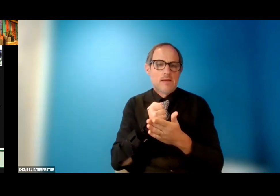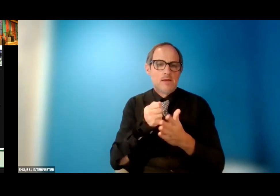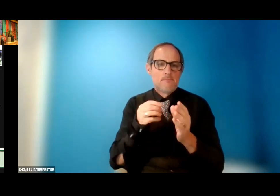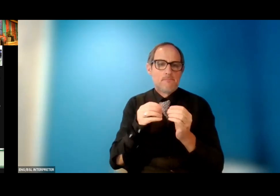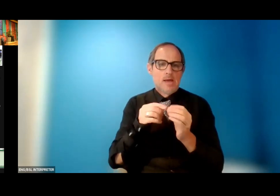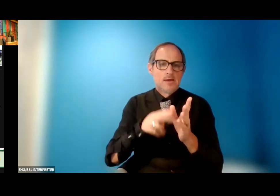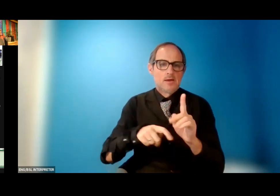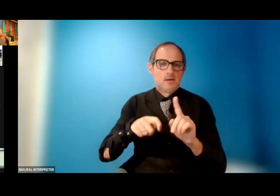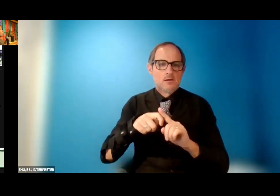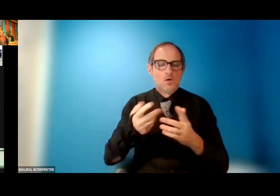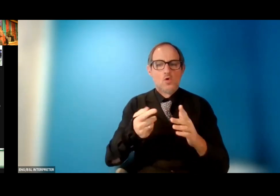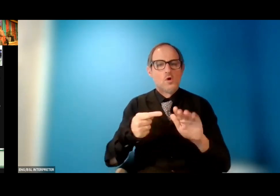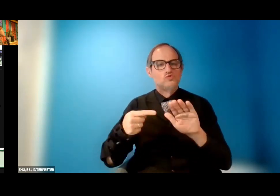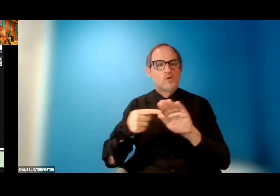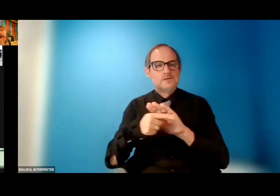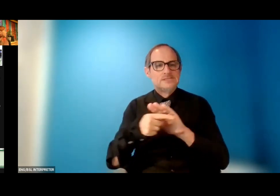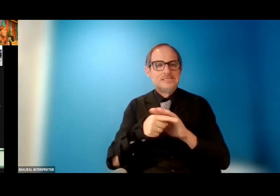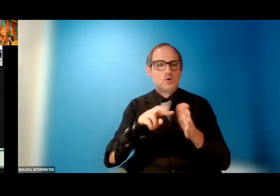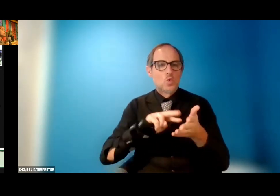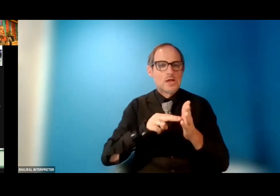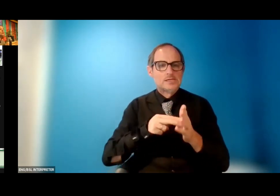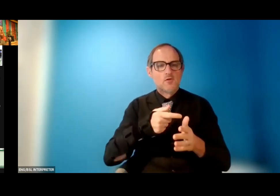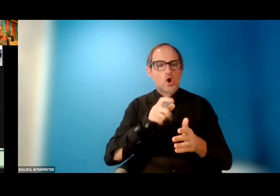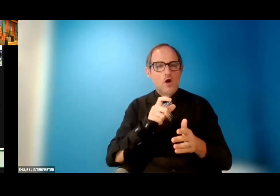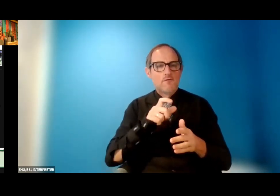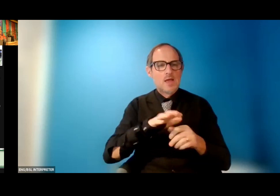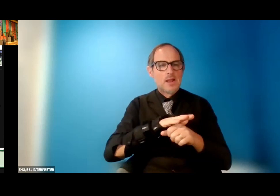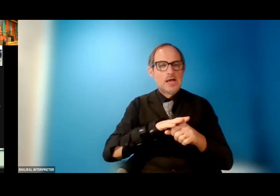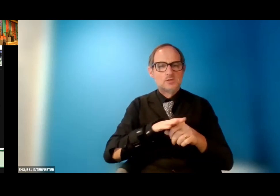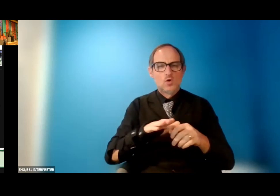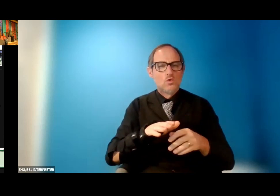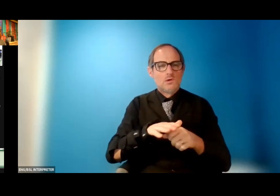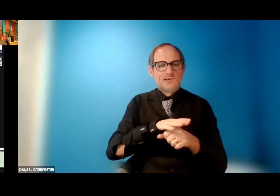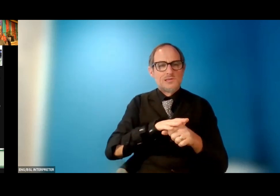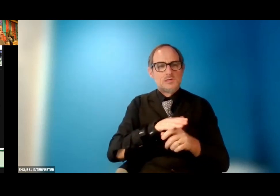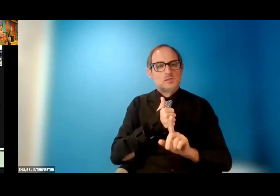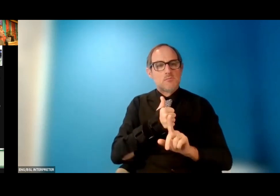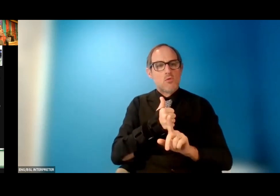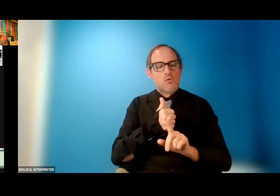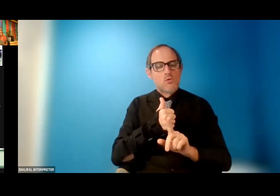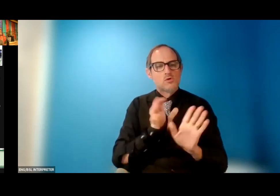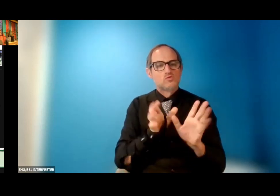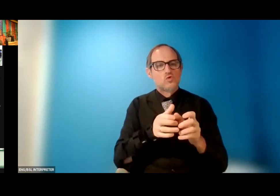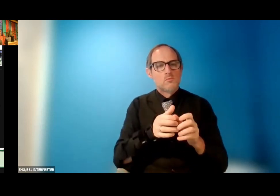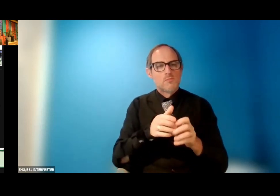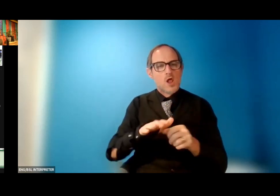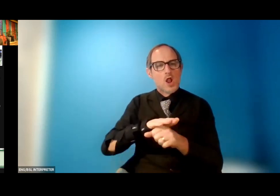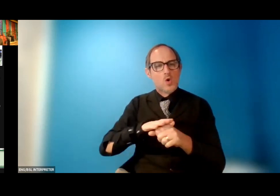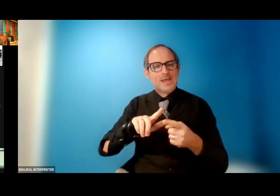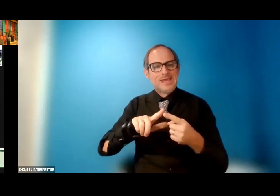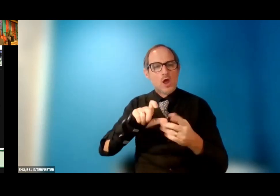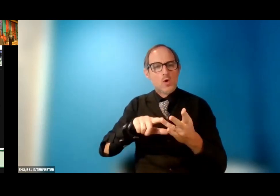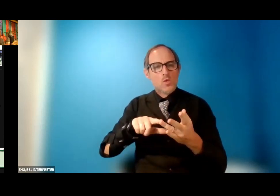whether it's a refugee organization, whether it's social support groups or local ecology group. What are all the different things that